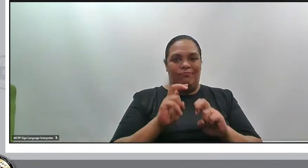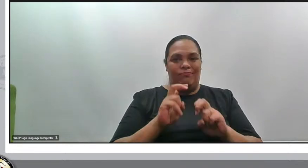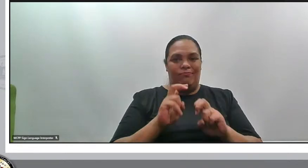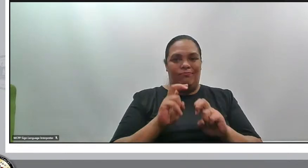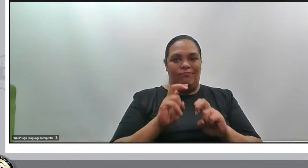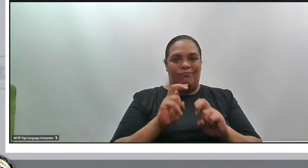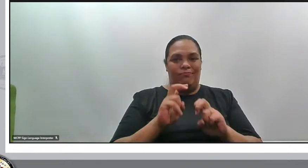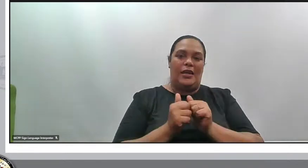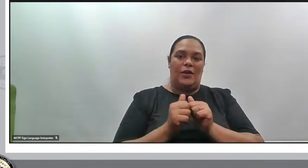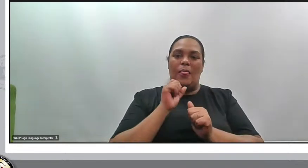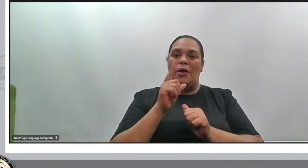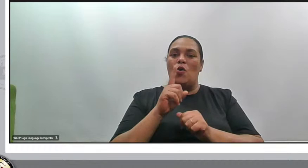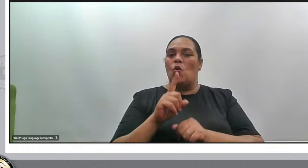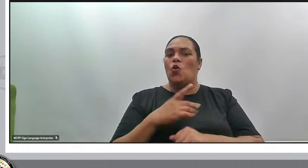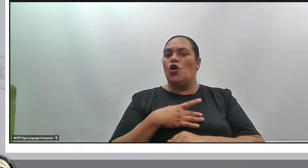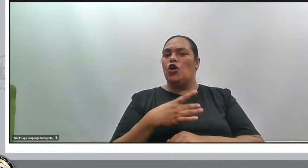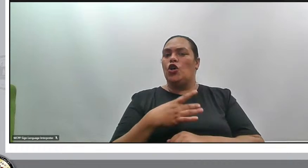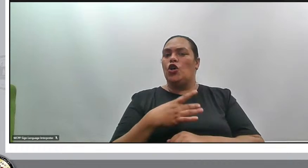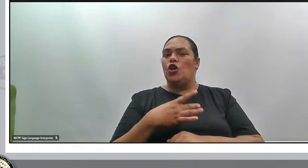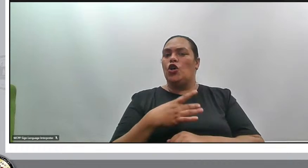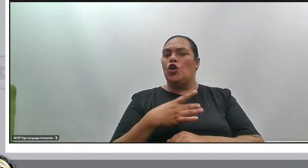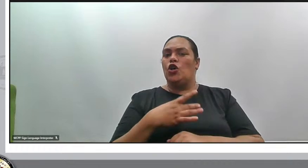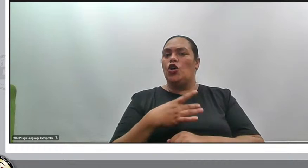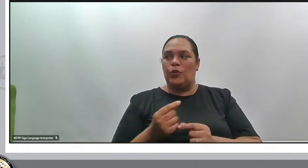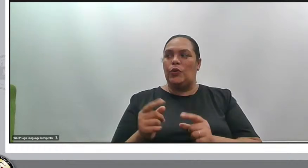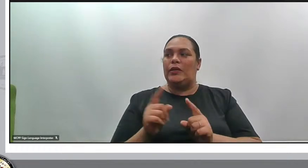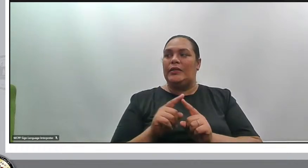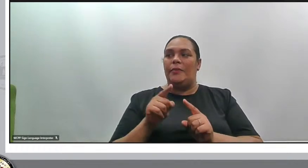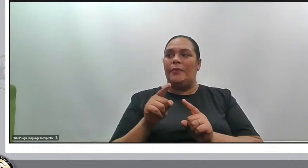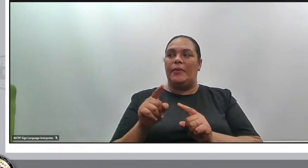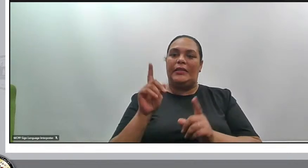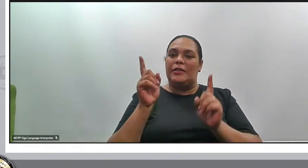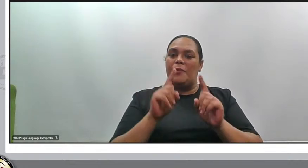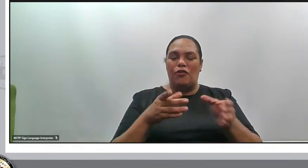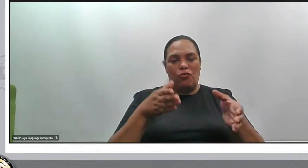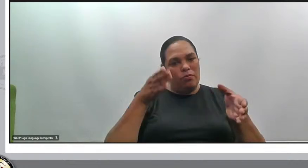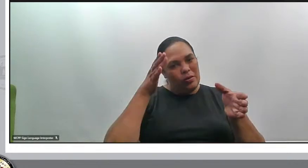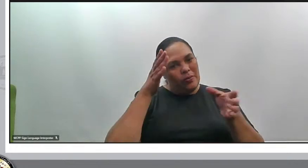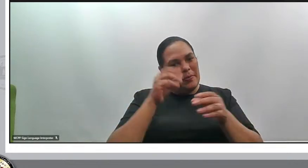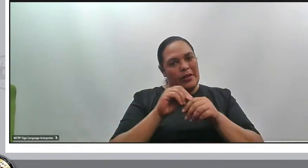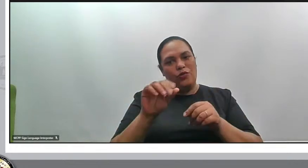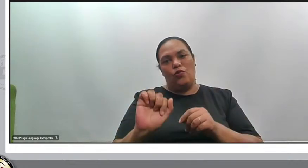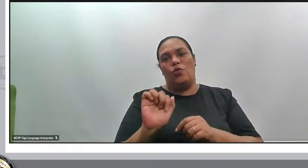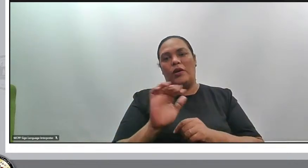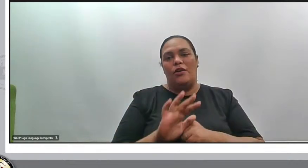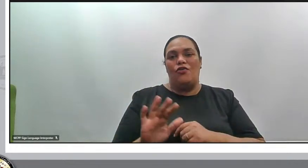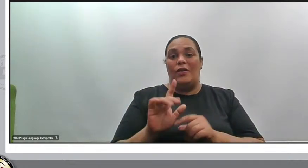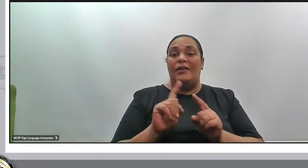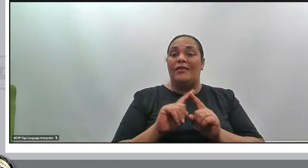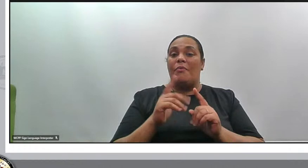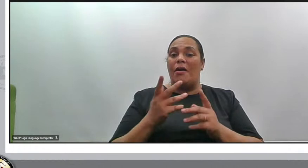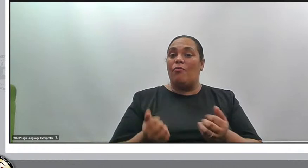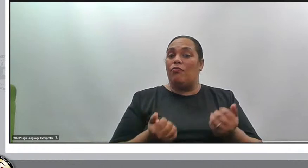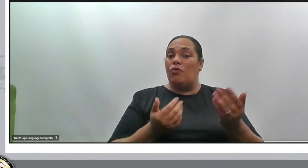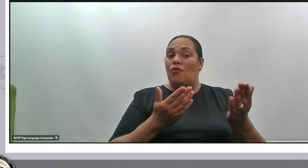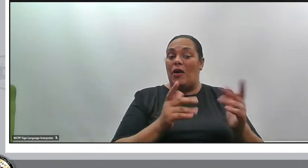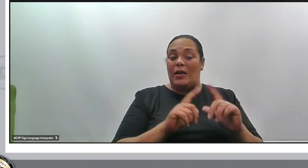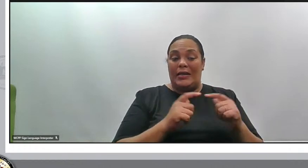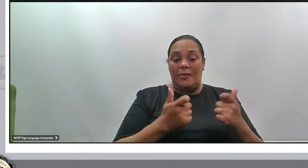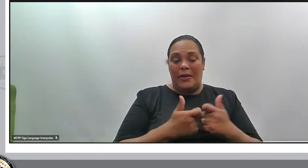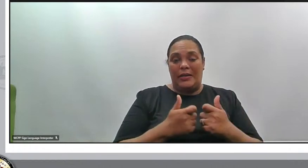would be interested in this, the specialists in this area, and provide that to committee. So